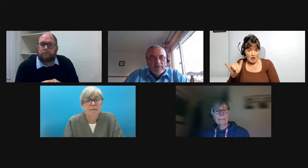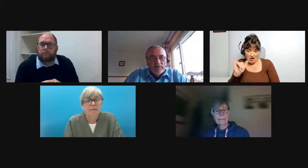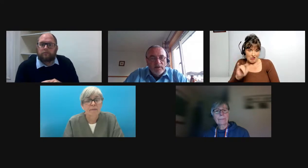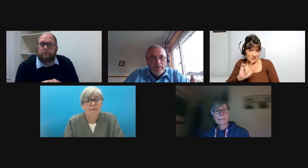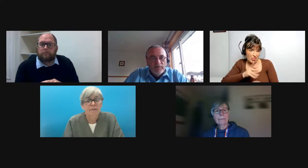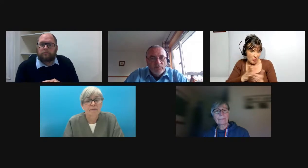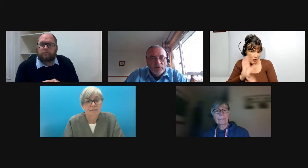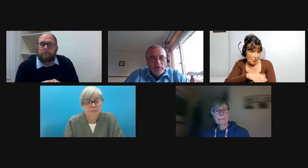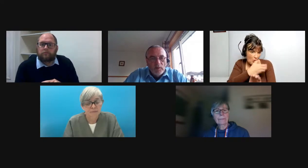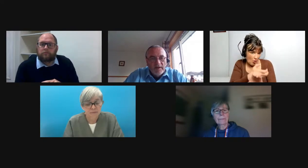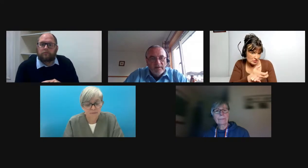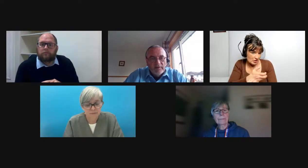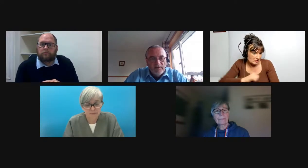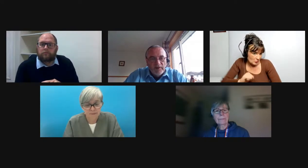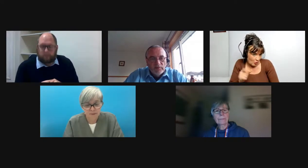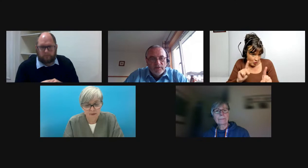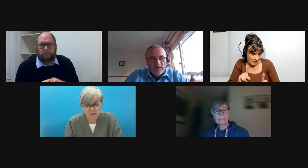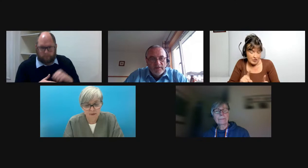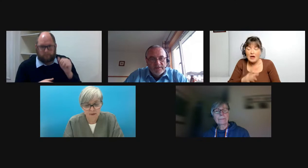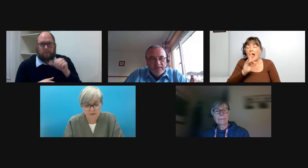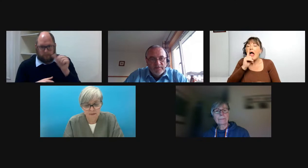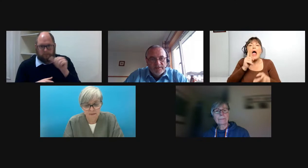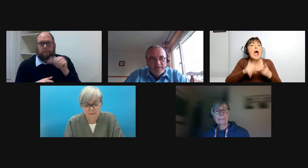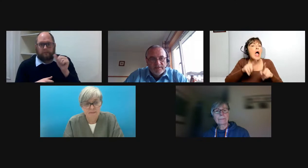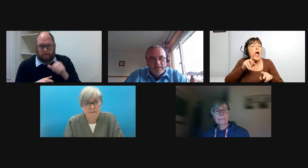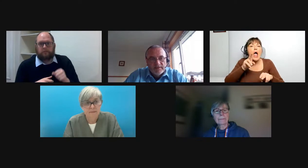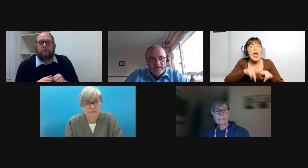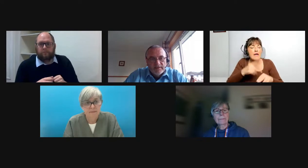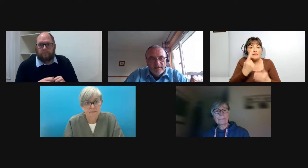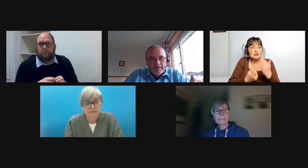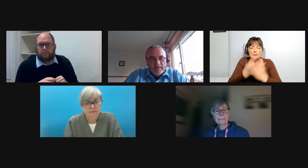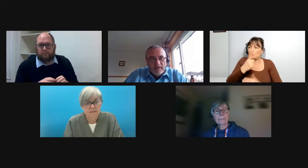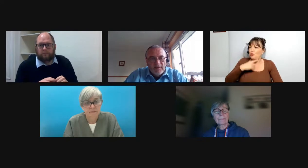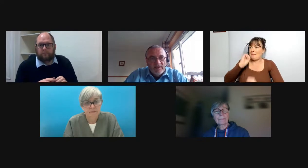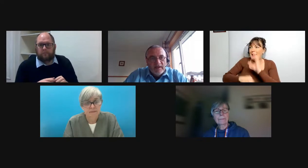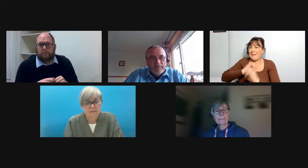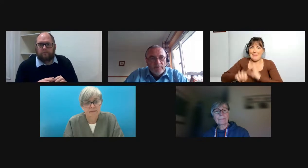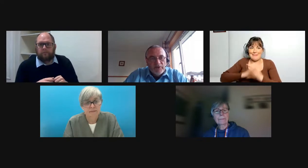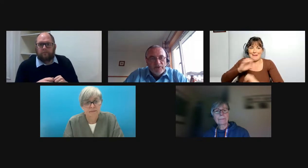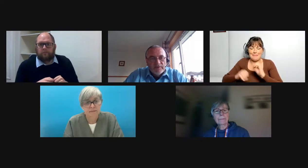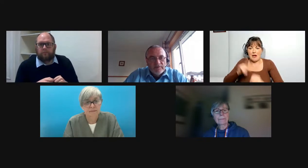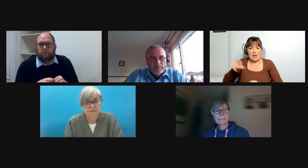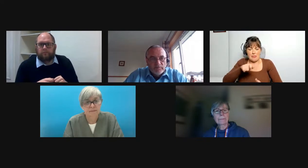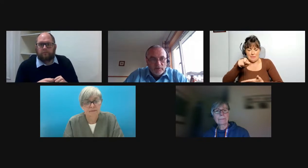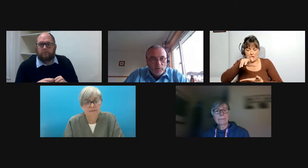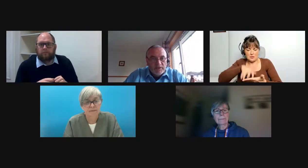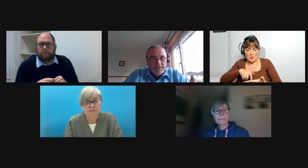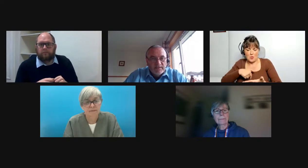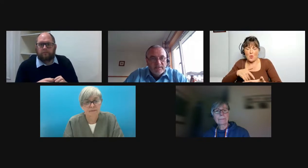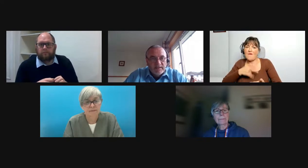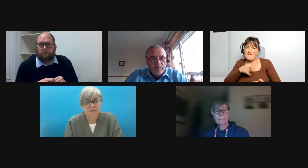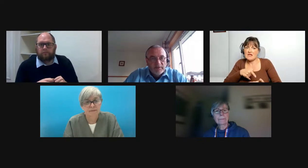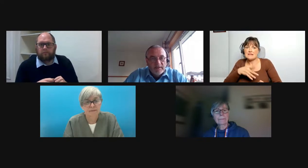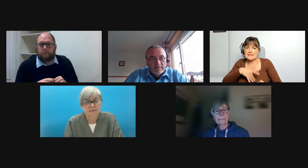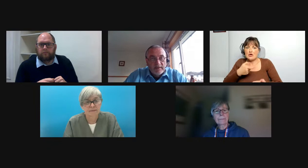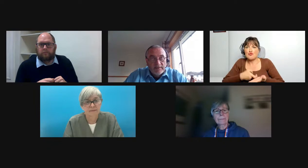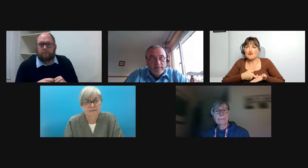and if you require a referral to another service, then that information requesting